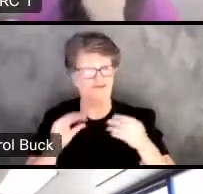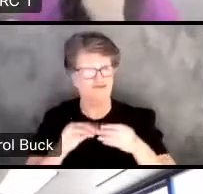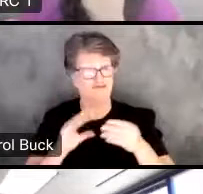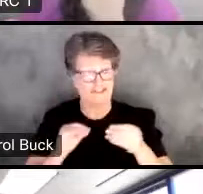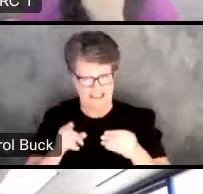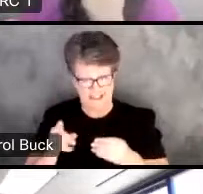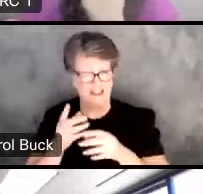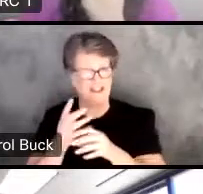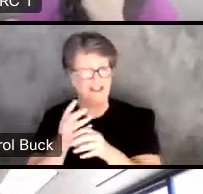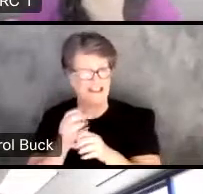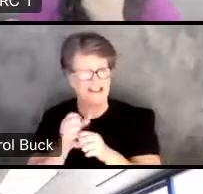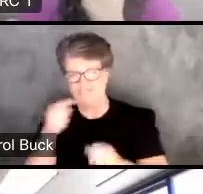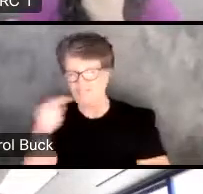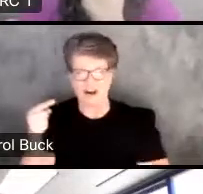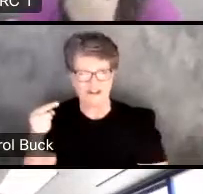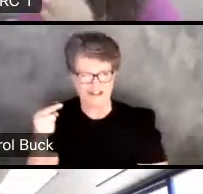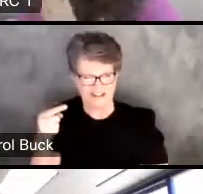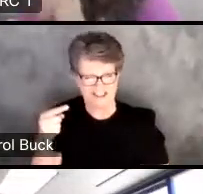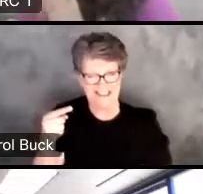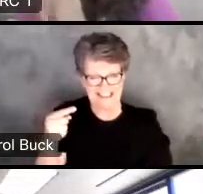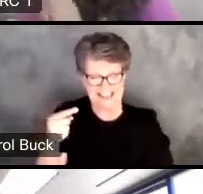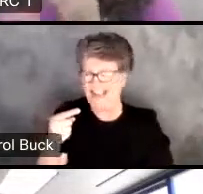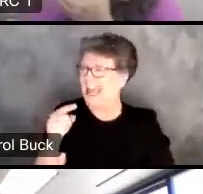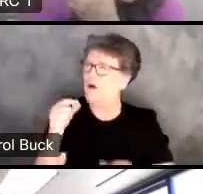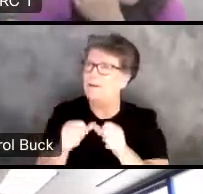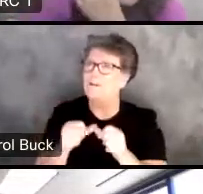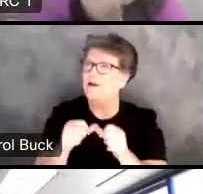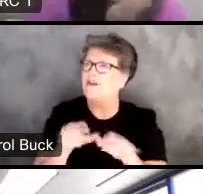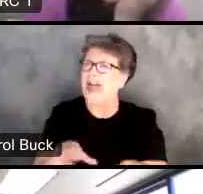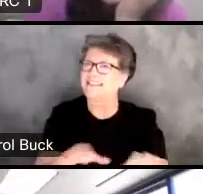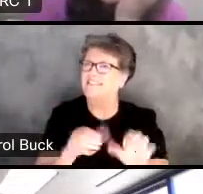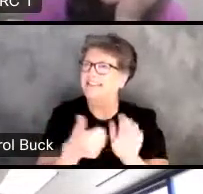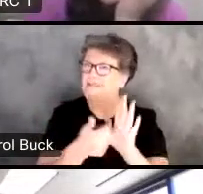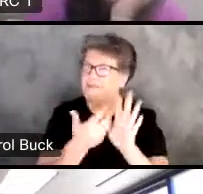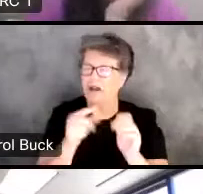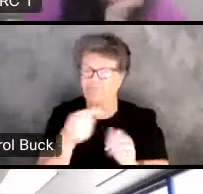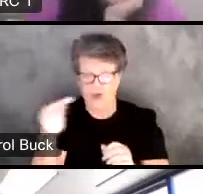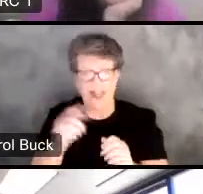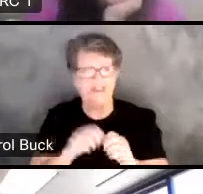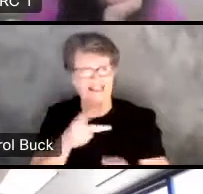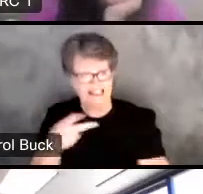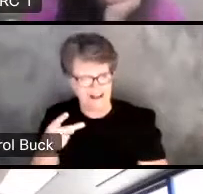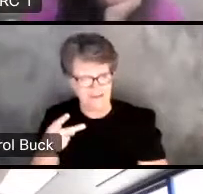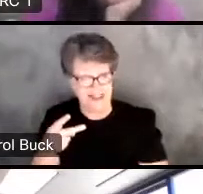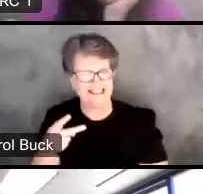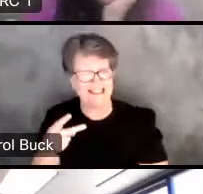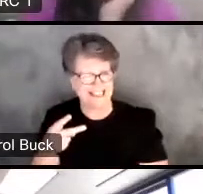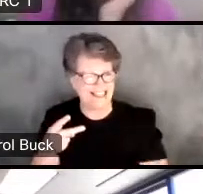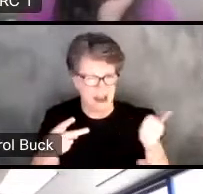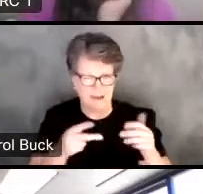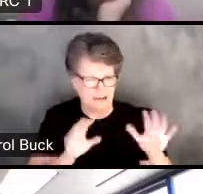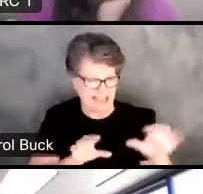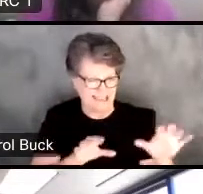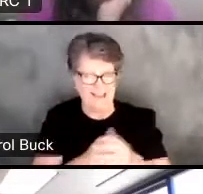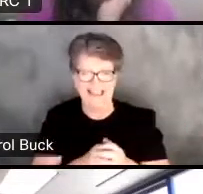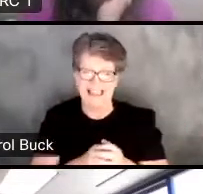she got first place, and I can't remember what the activity was, and then she got second place in something else. So I